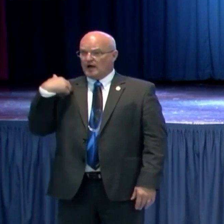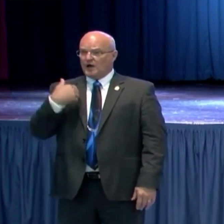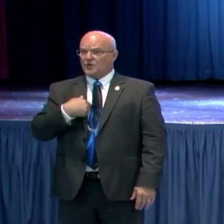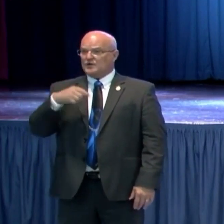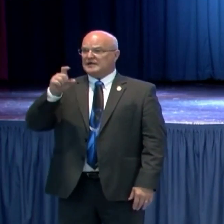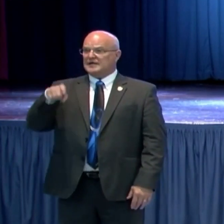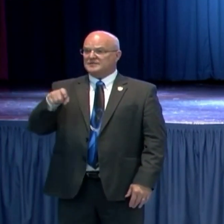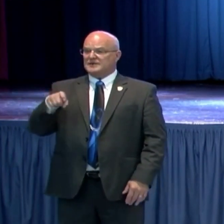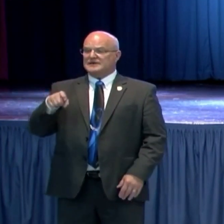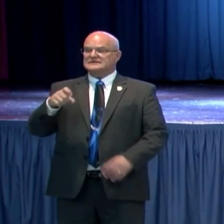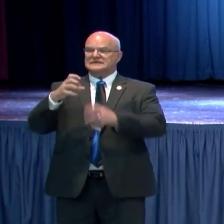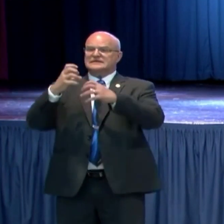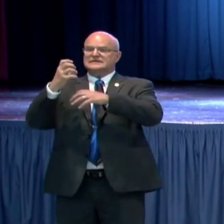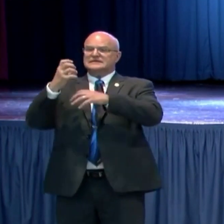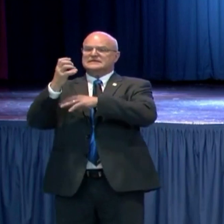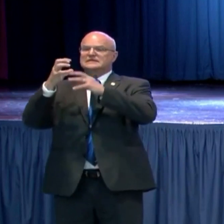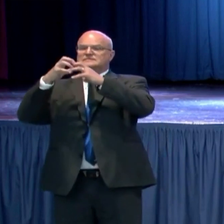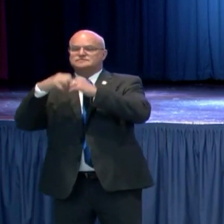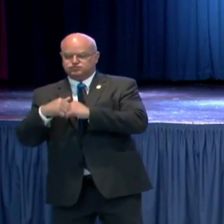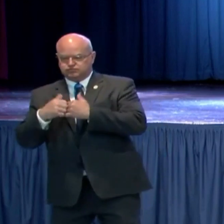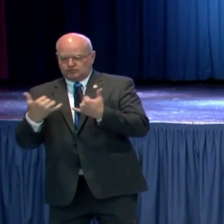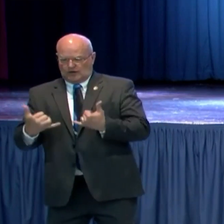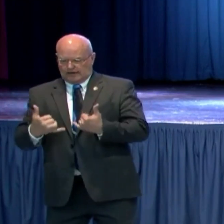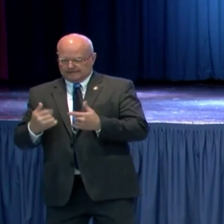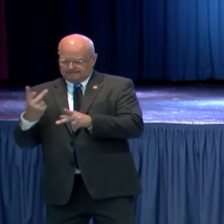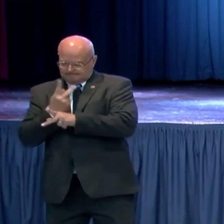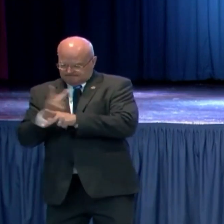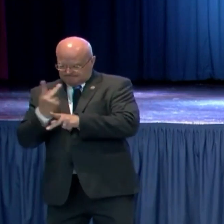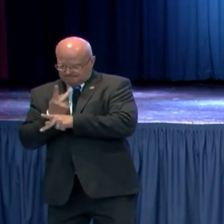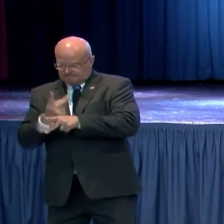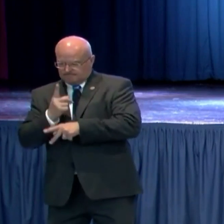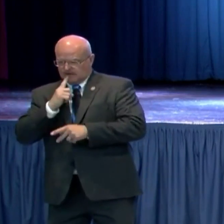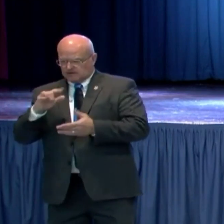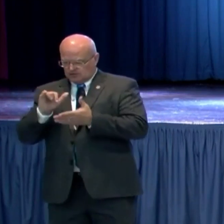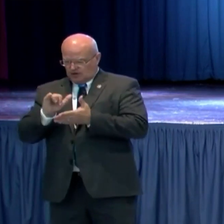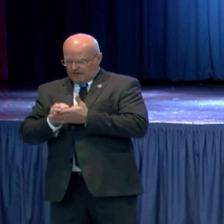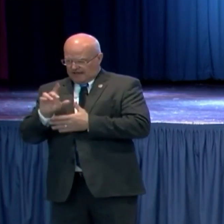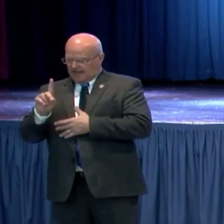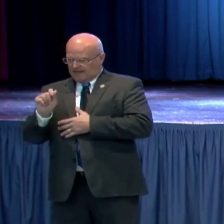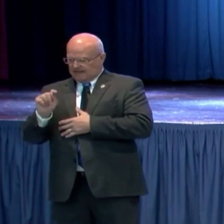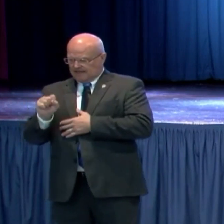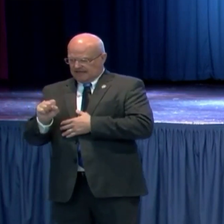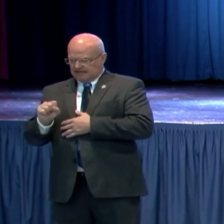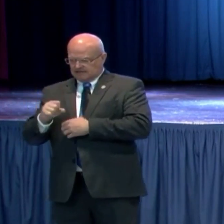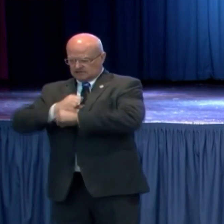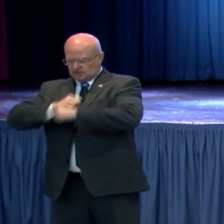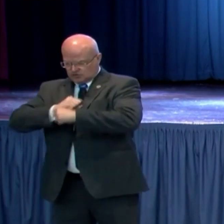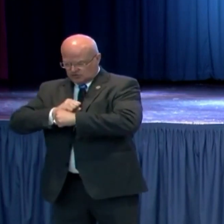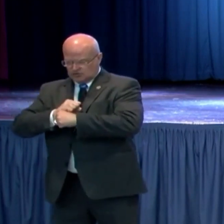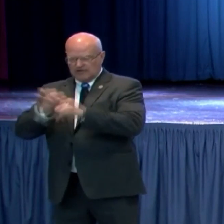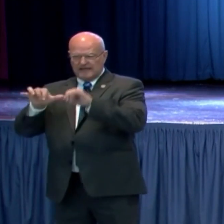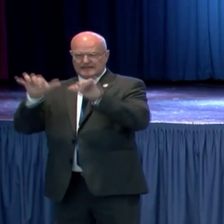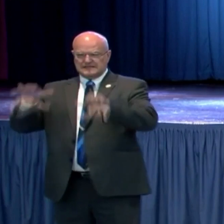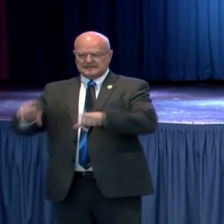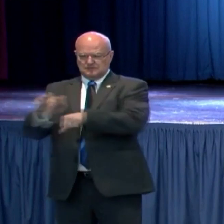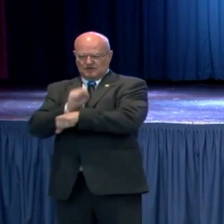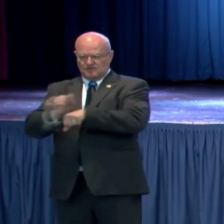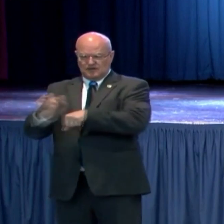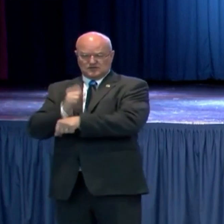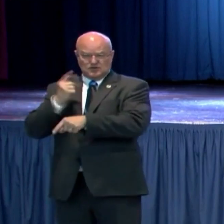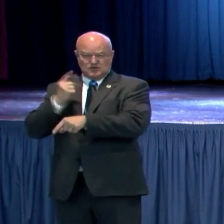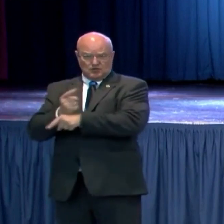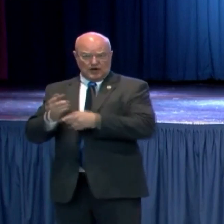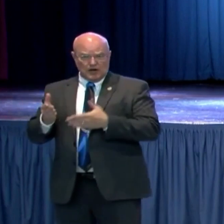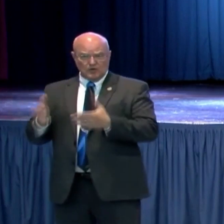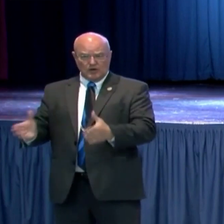to pull the site down. We're having to make sure that the data is secure and the system is functioning in the